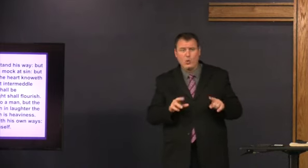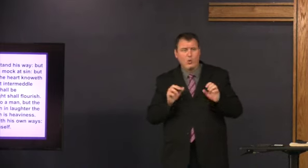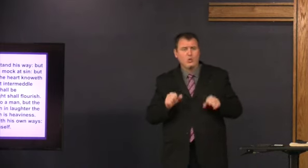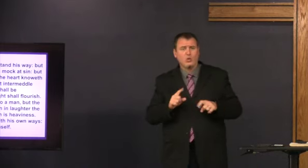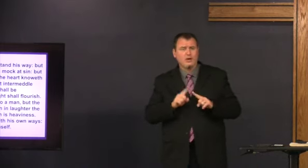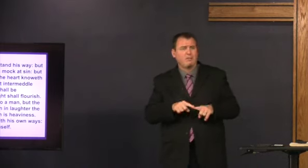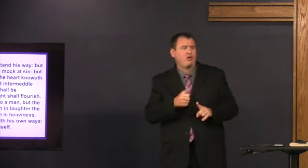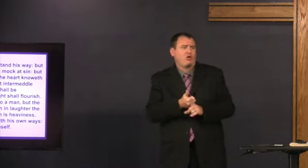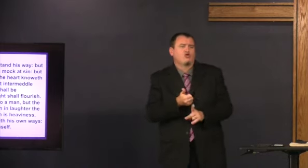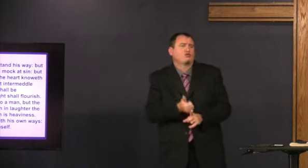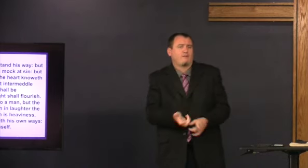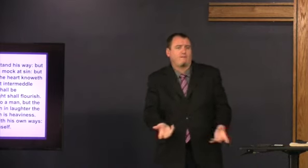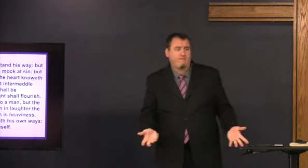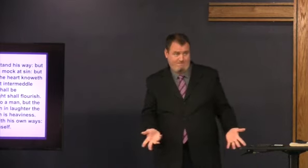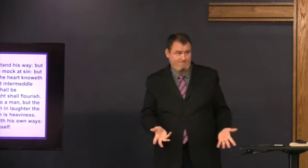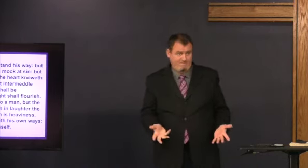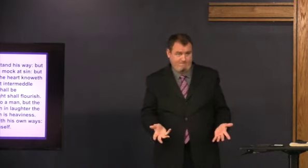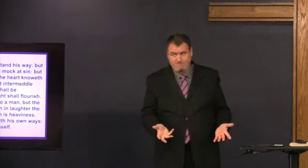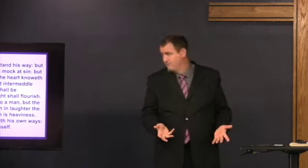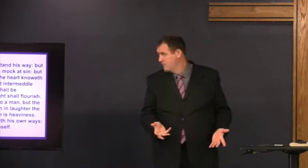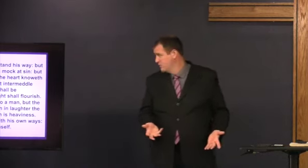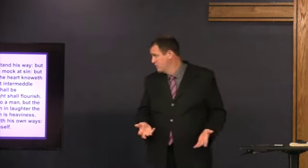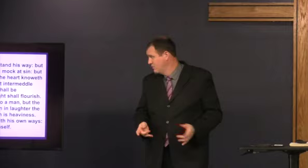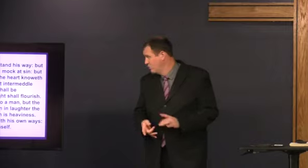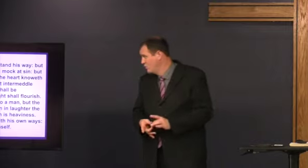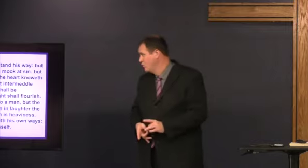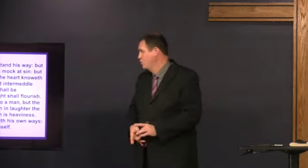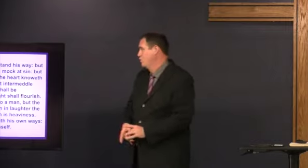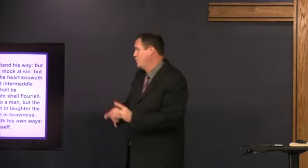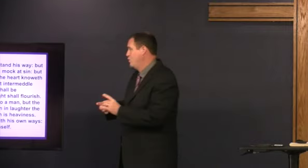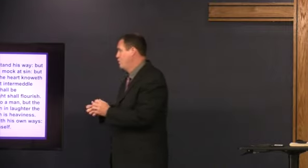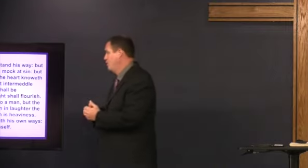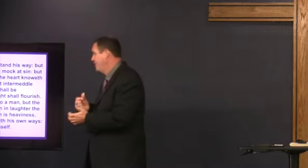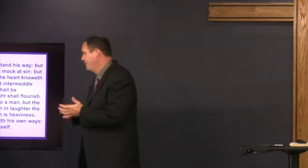That you can depend on the Lord, you can depend on yourself.